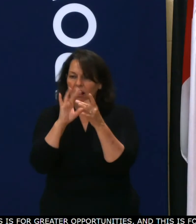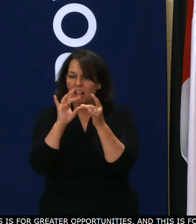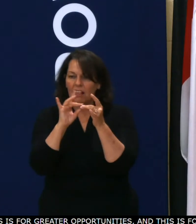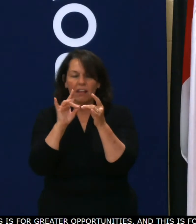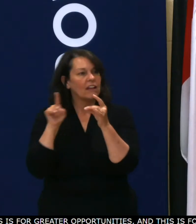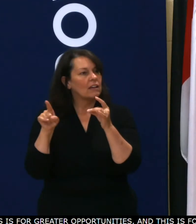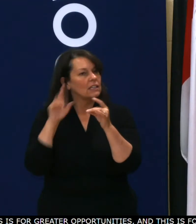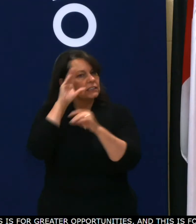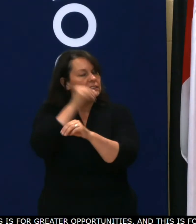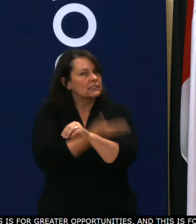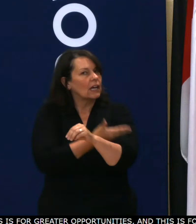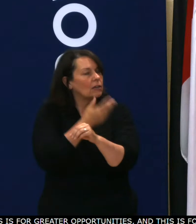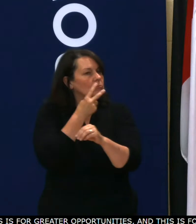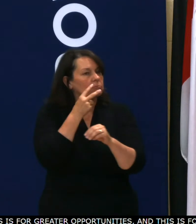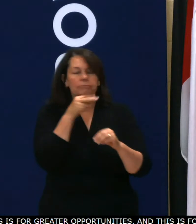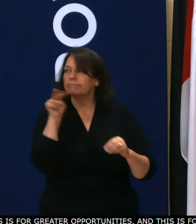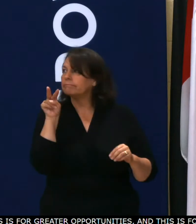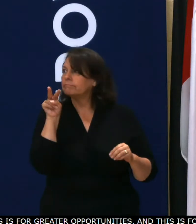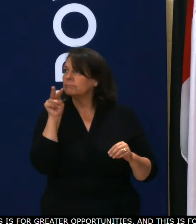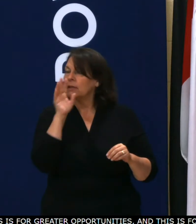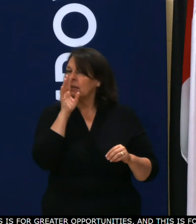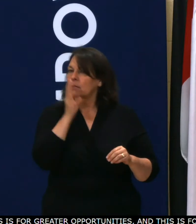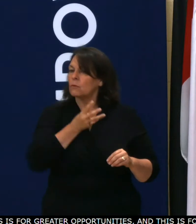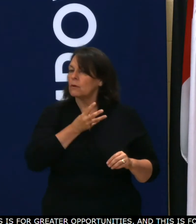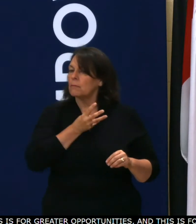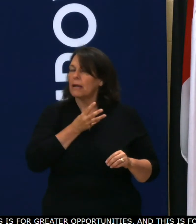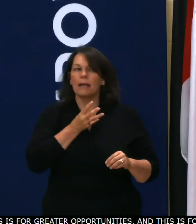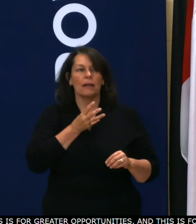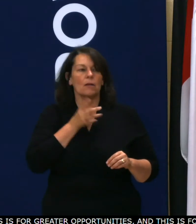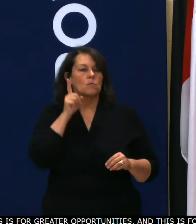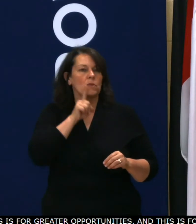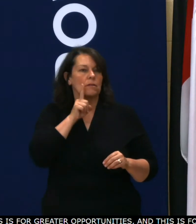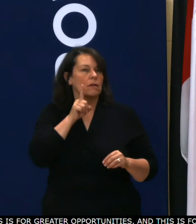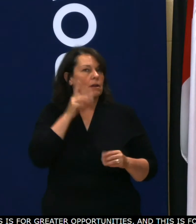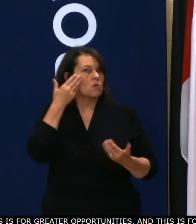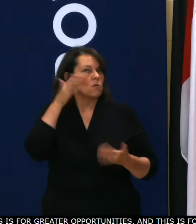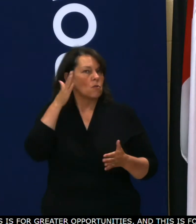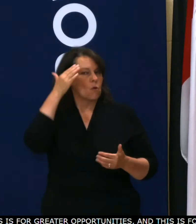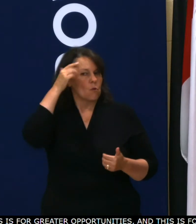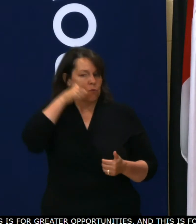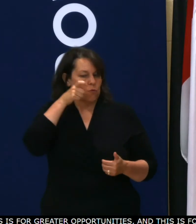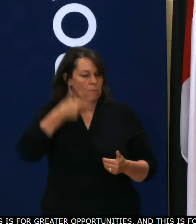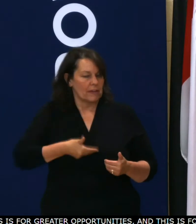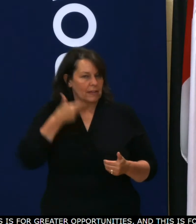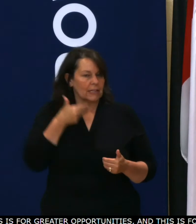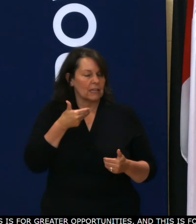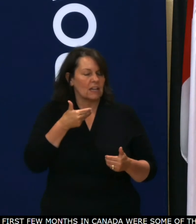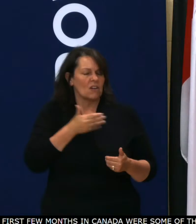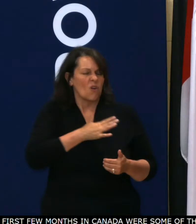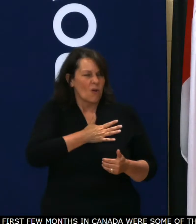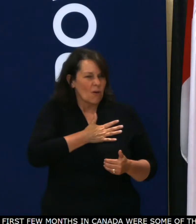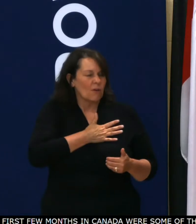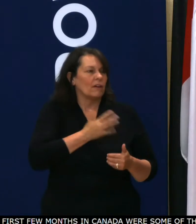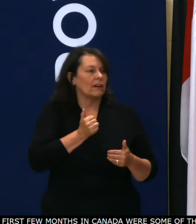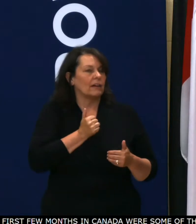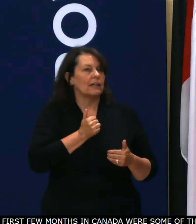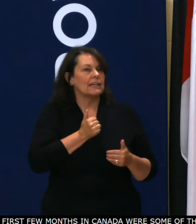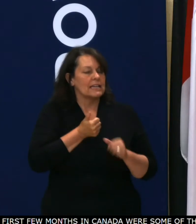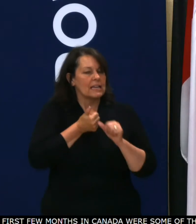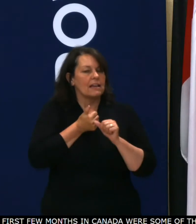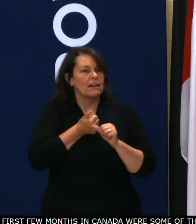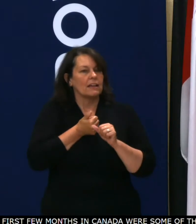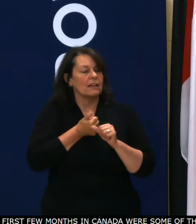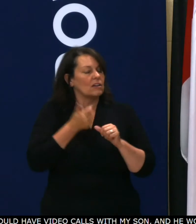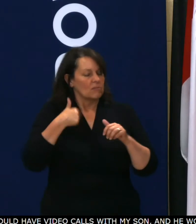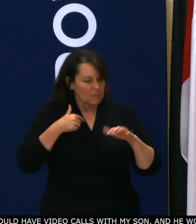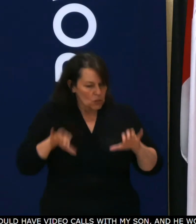away as if he didn't know me. Oh, that moment shattered me. But I held on to one truth. Every